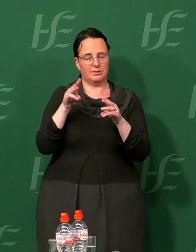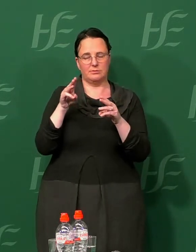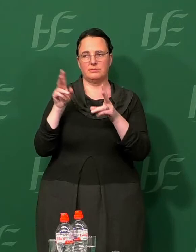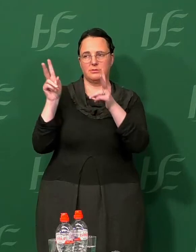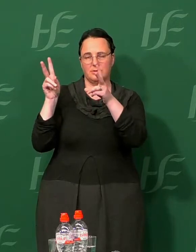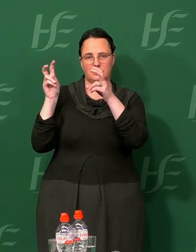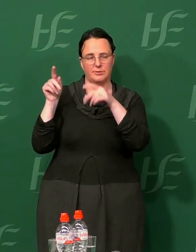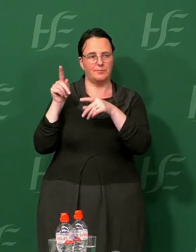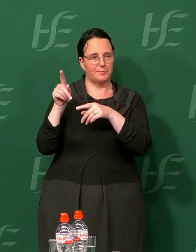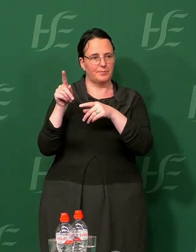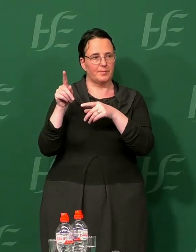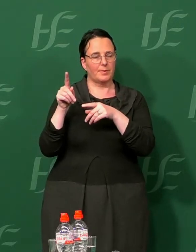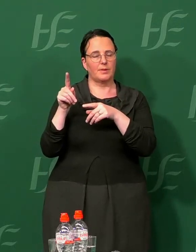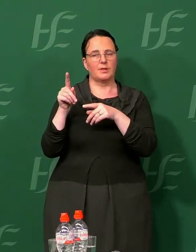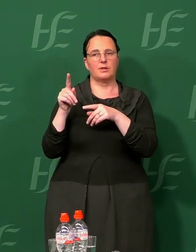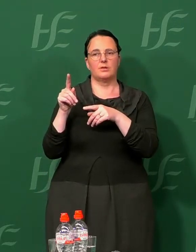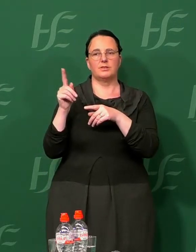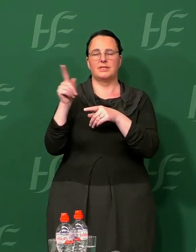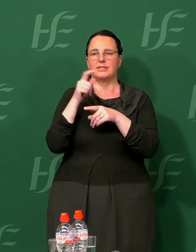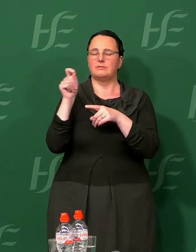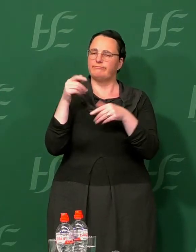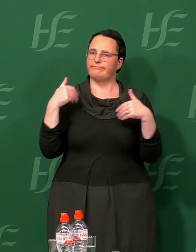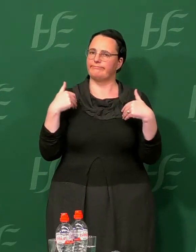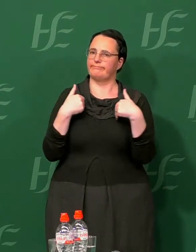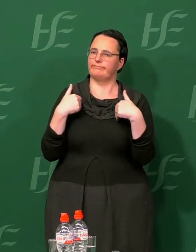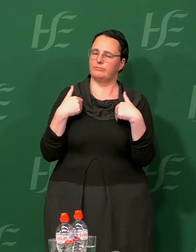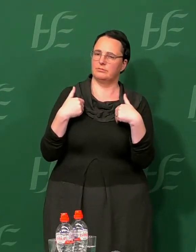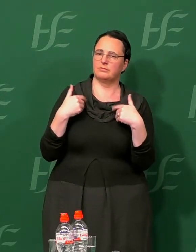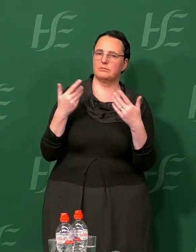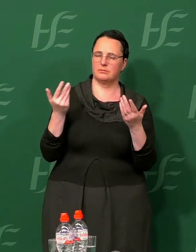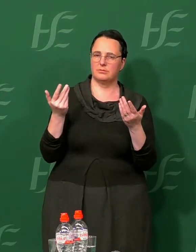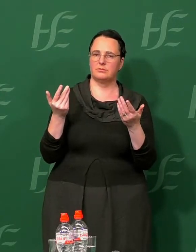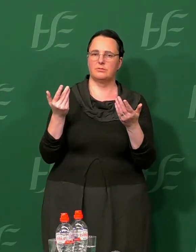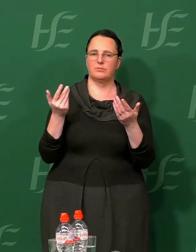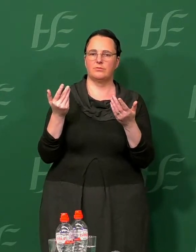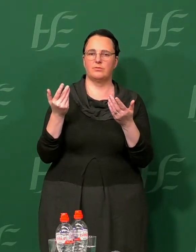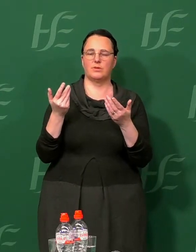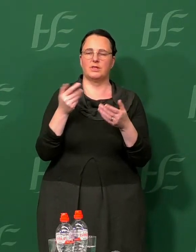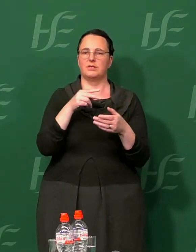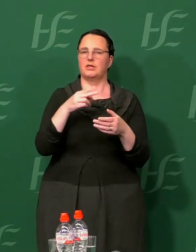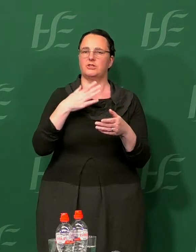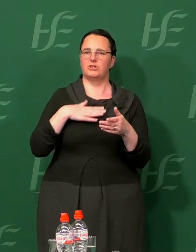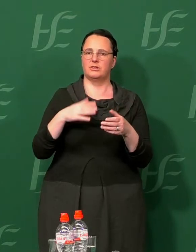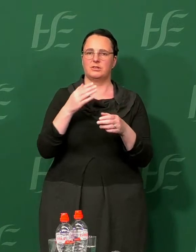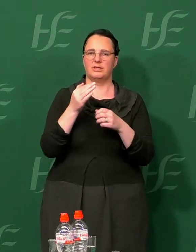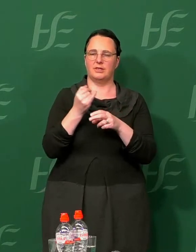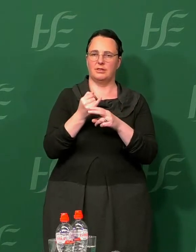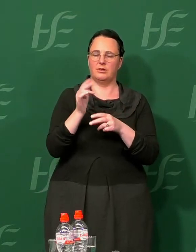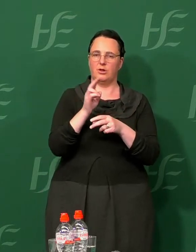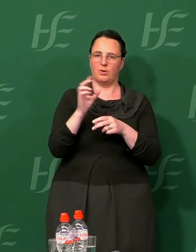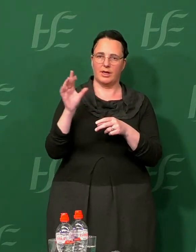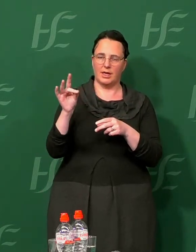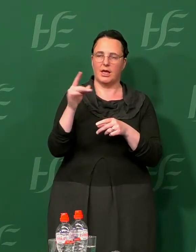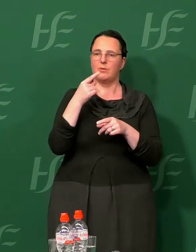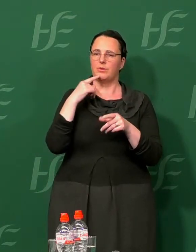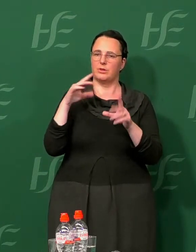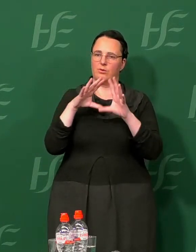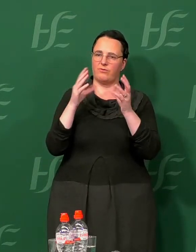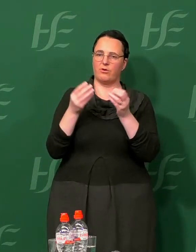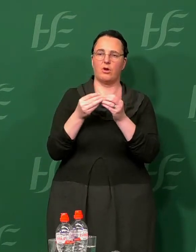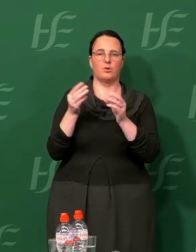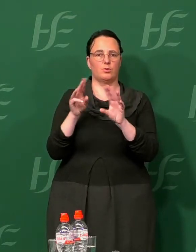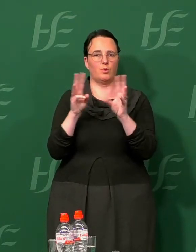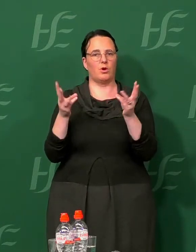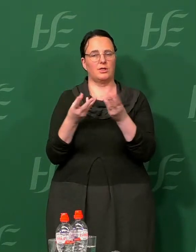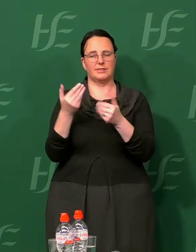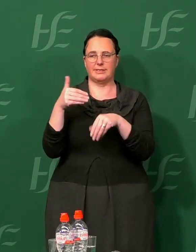David Nabarro's quote that he's never been as concerned since the beginning of the pandemic, not just for the UK to whom he was speaking, but for the whole world in terms of the